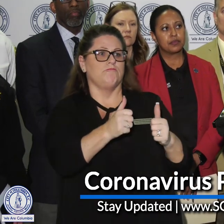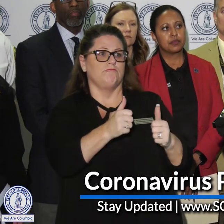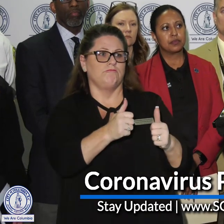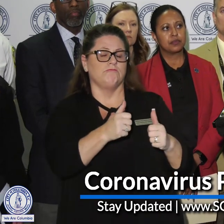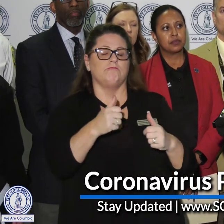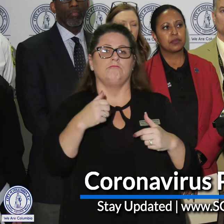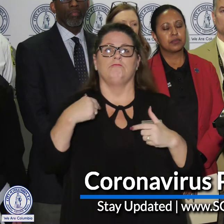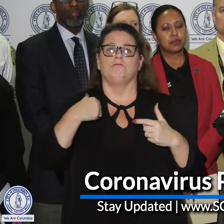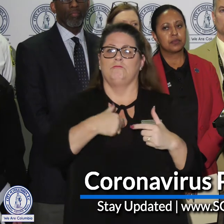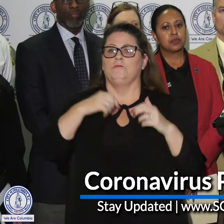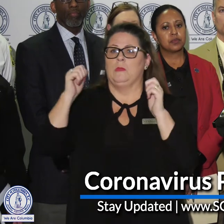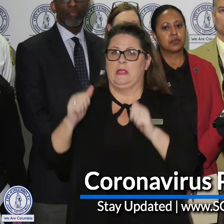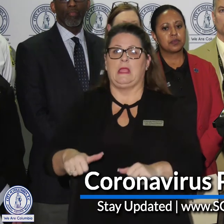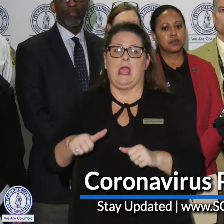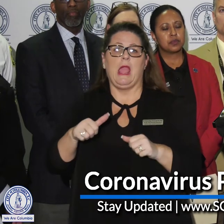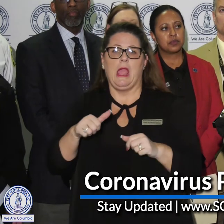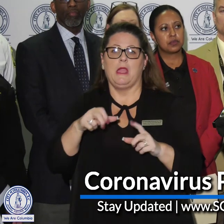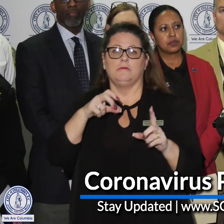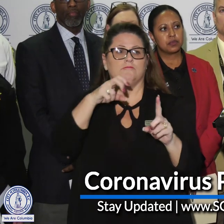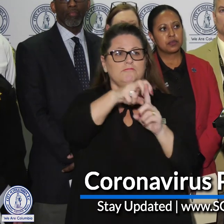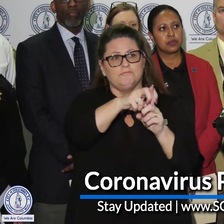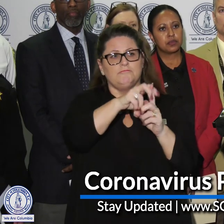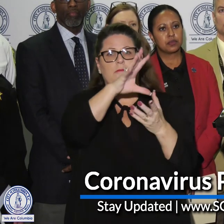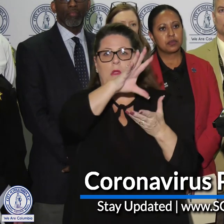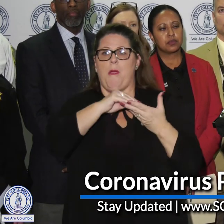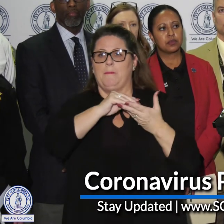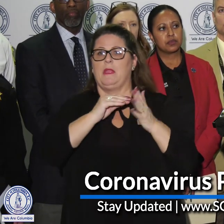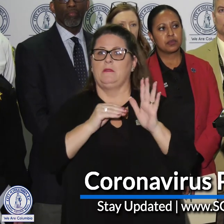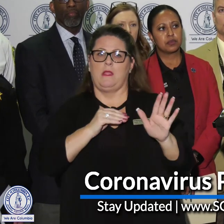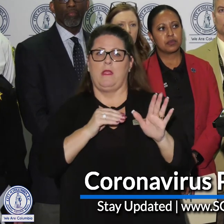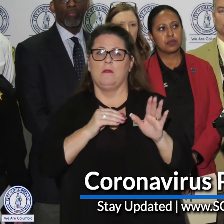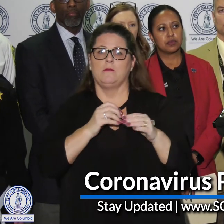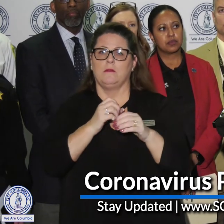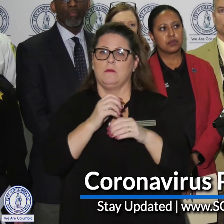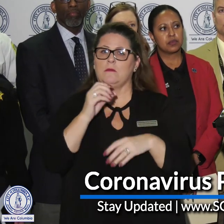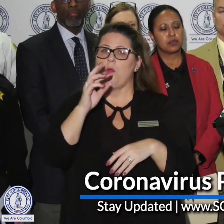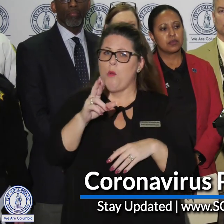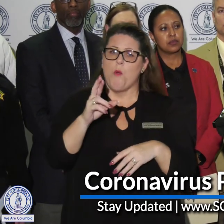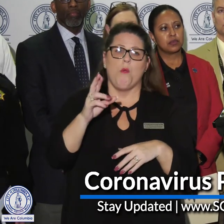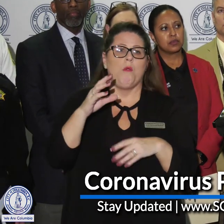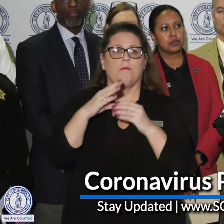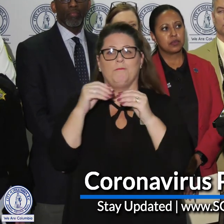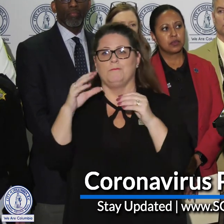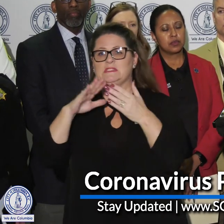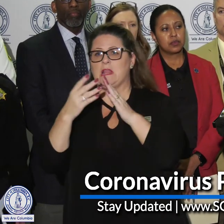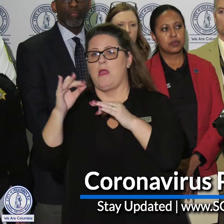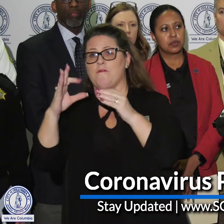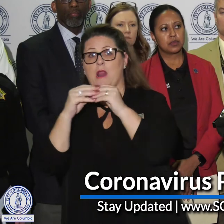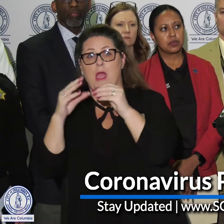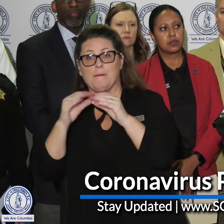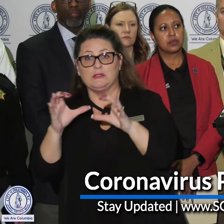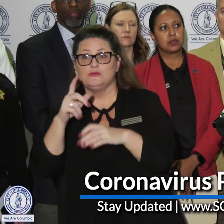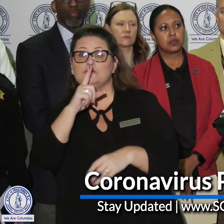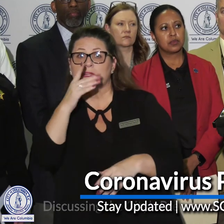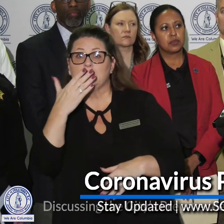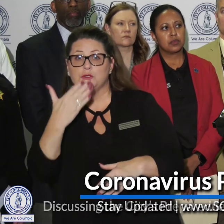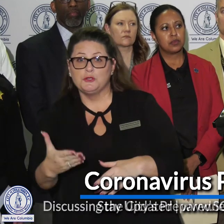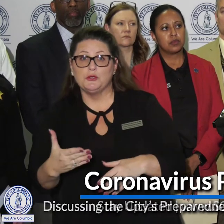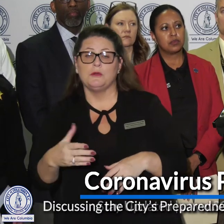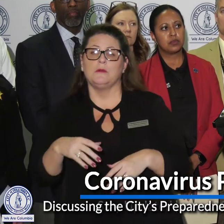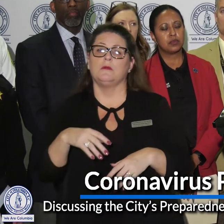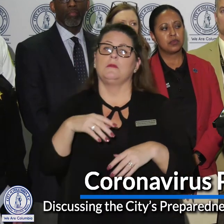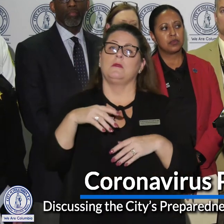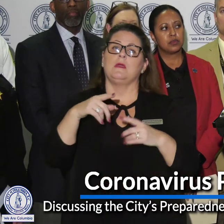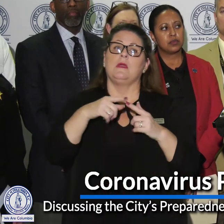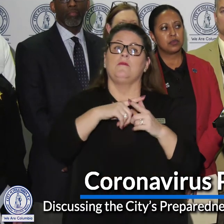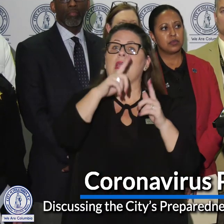wheel in the state of Columbia, that they know exactly what we're doing, we know exactly what they're doing. If something is going well at Richland County, Lexington County has the benefit